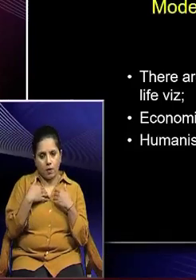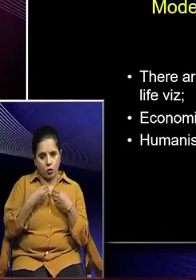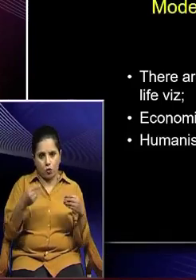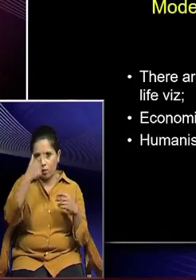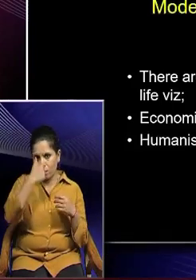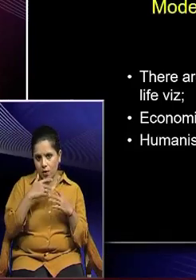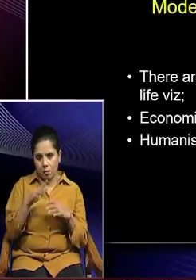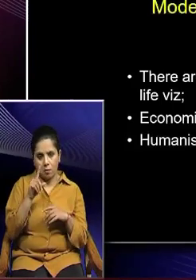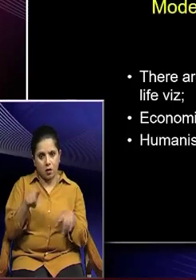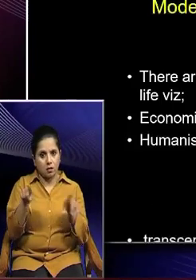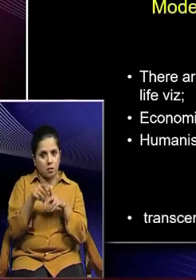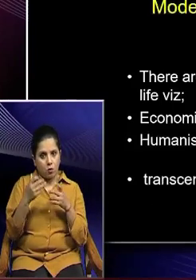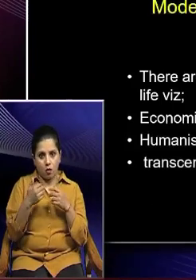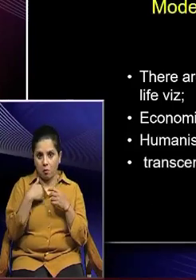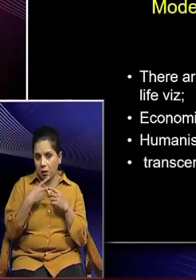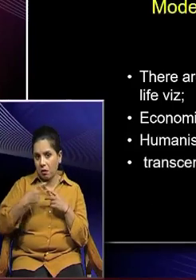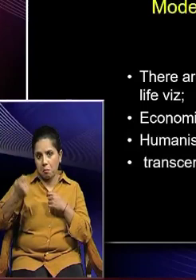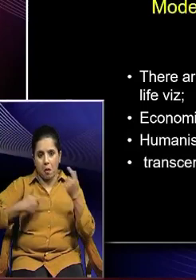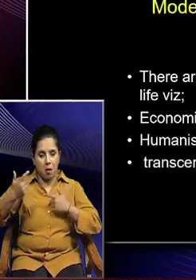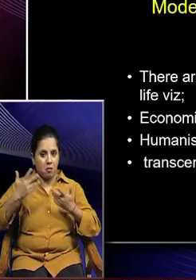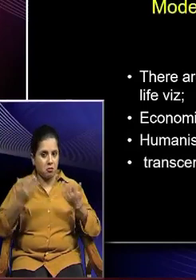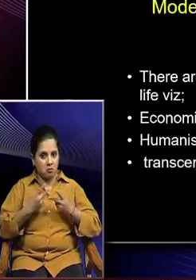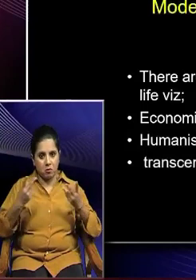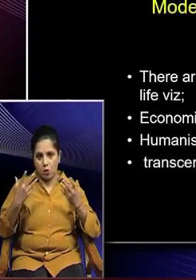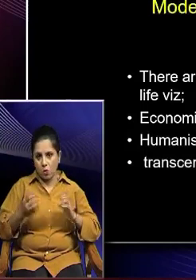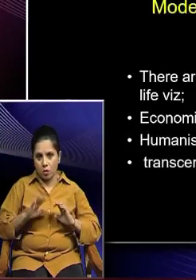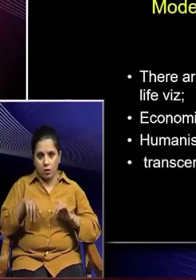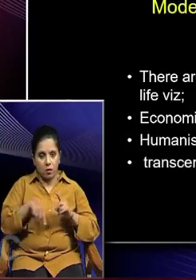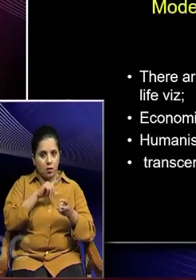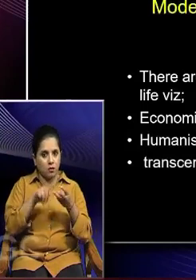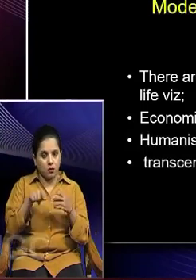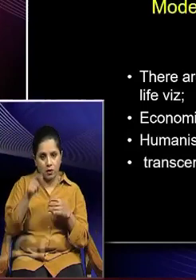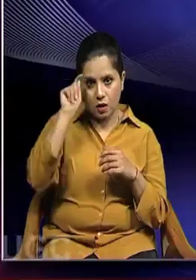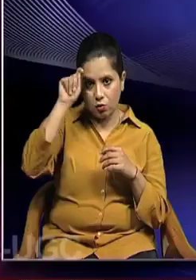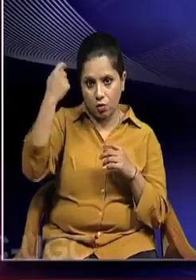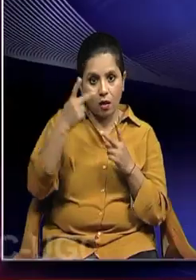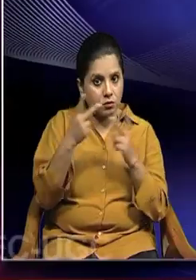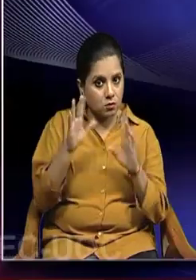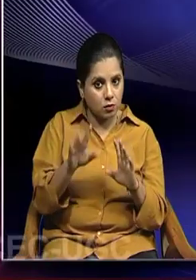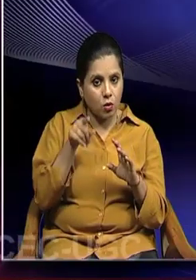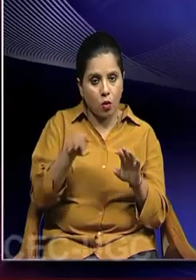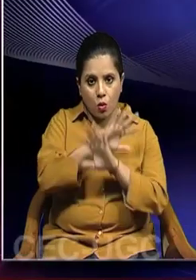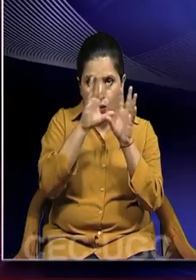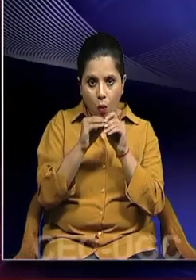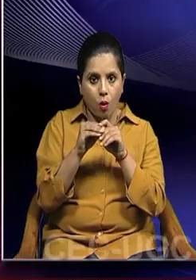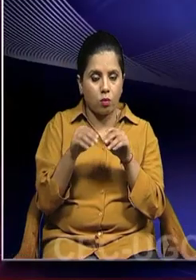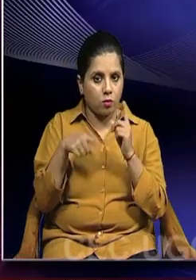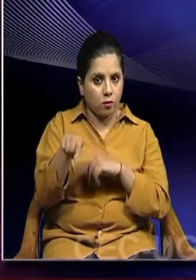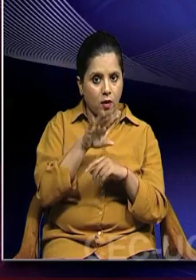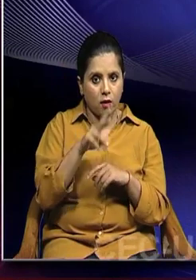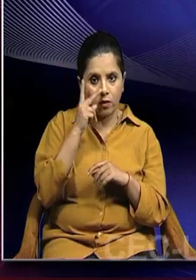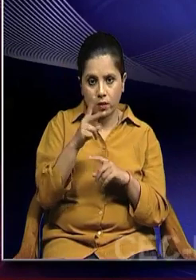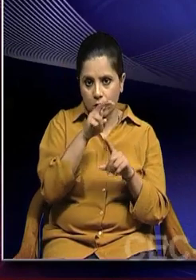but also materialistic. And third one is transcendentalist holistic, where you are into